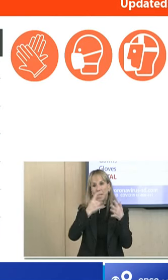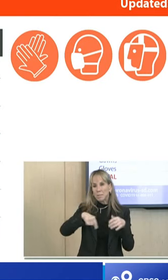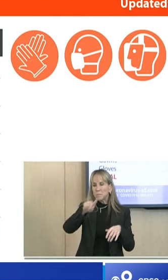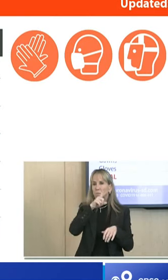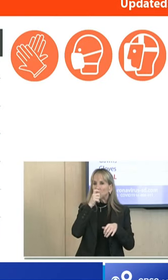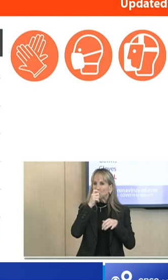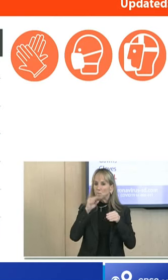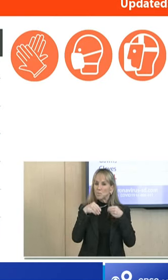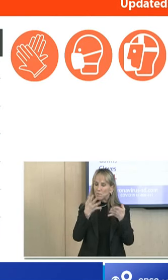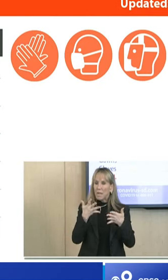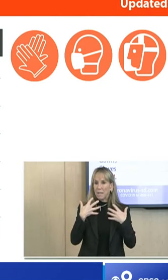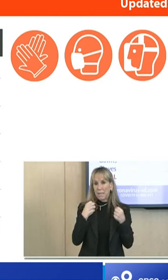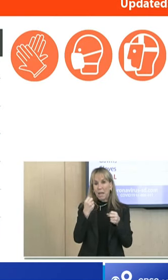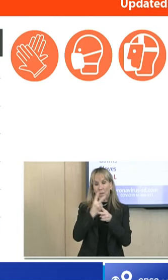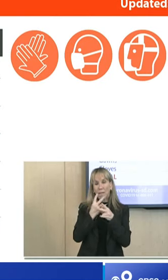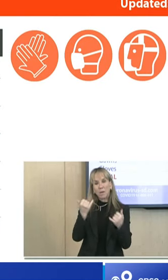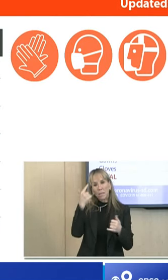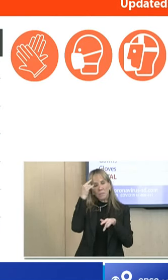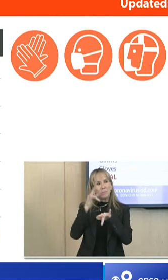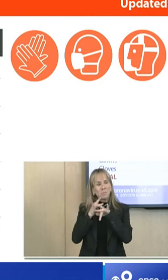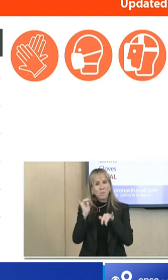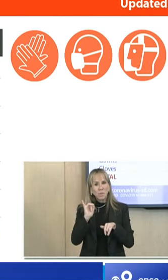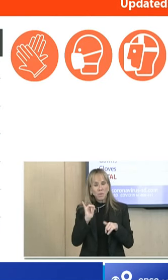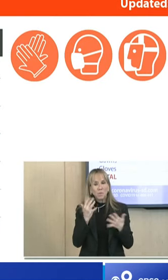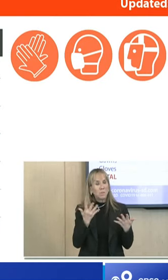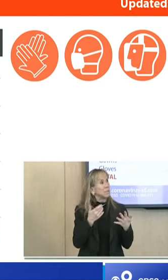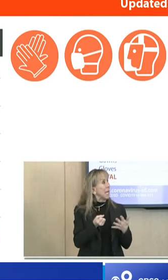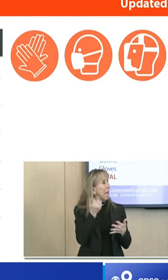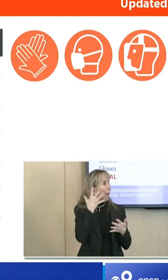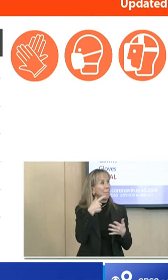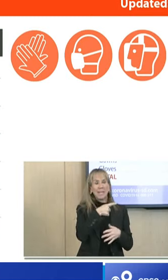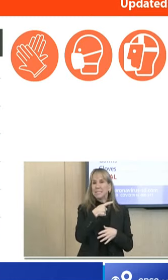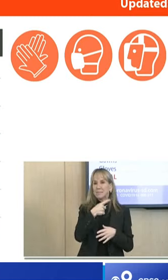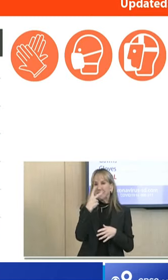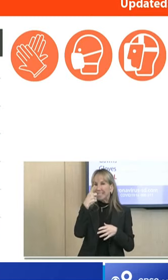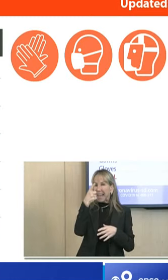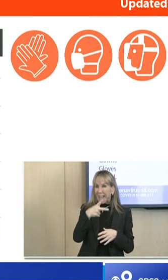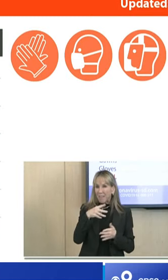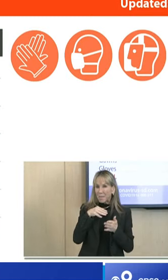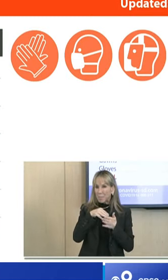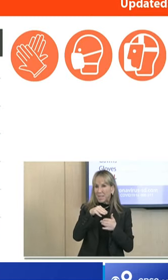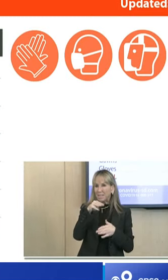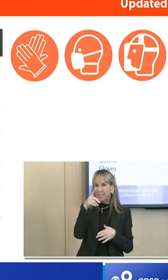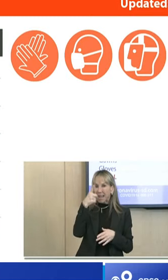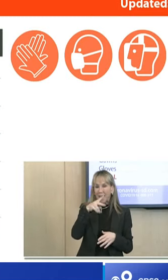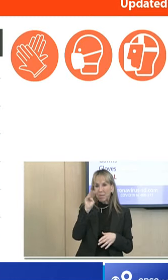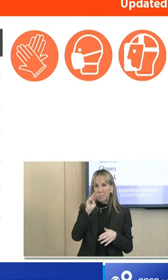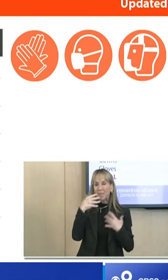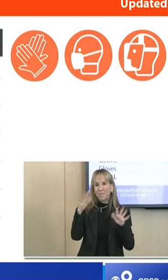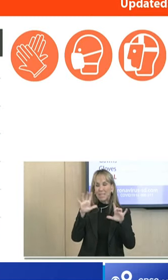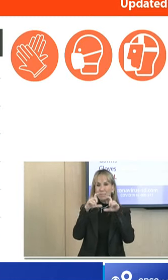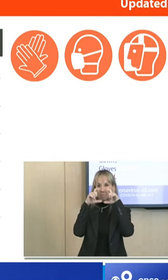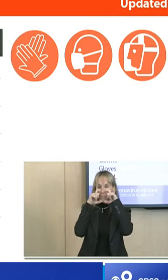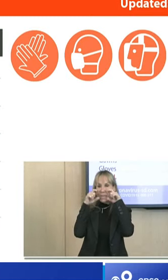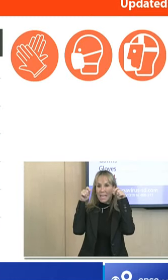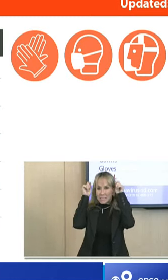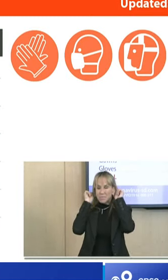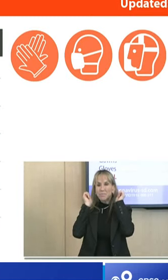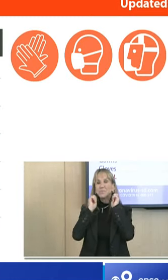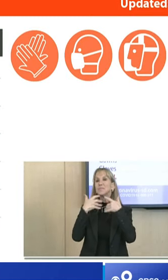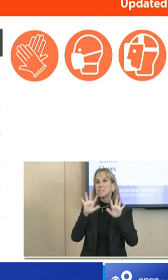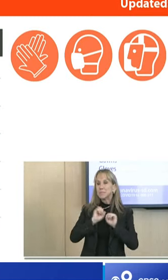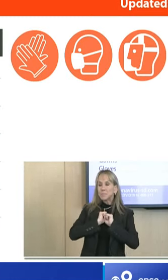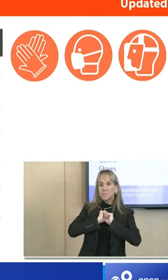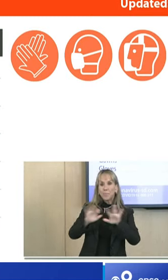providers. We have now moved almost 500,000 N95 masks. These are things that have been sent out of our county door to our healthcare